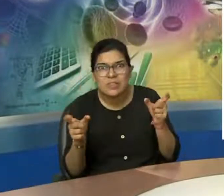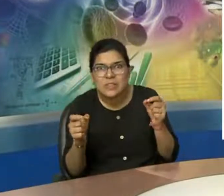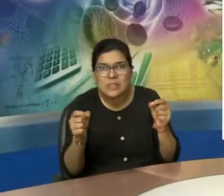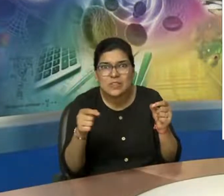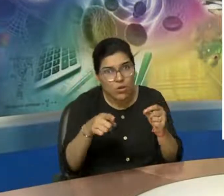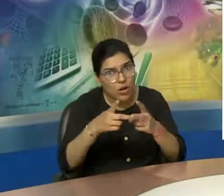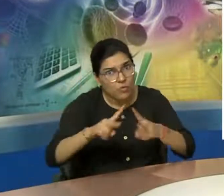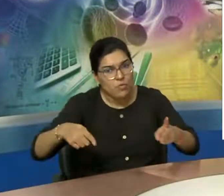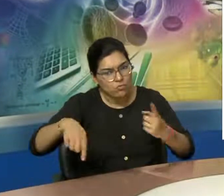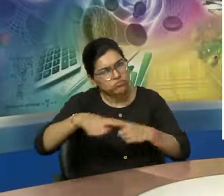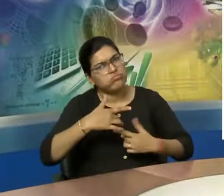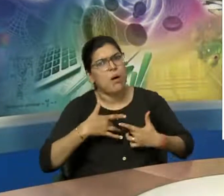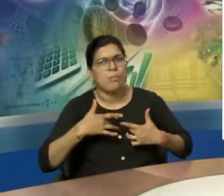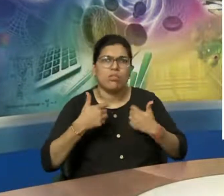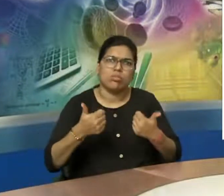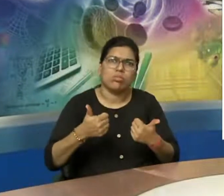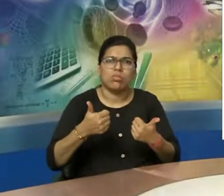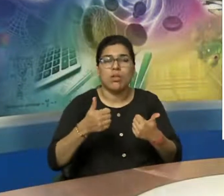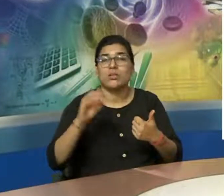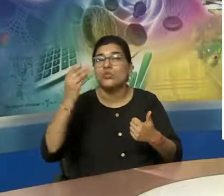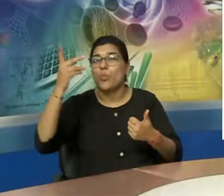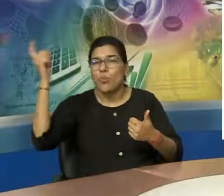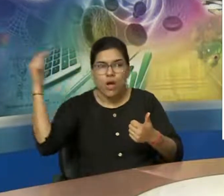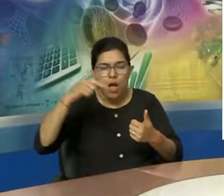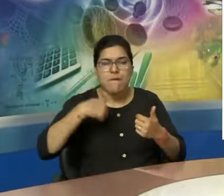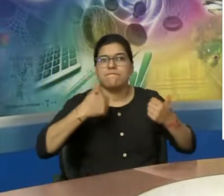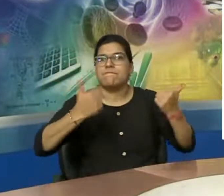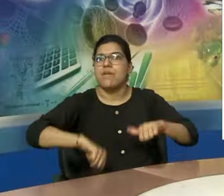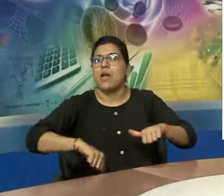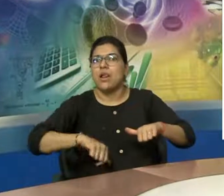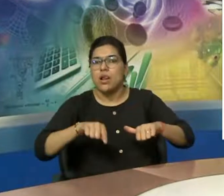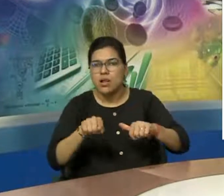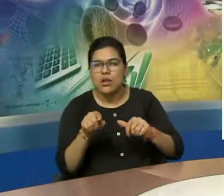their body above the ground by having long legs.